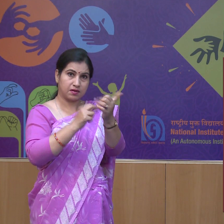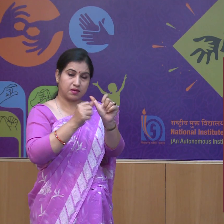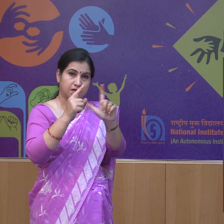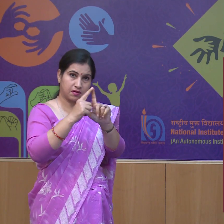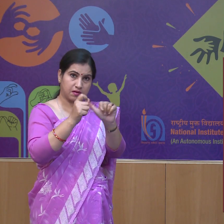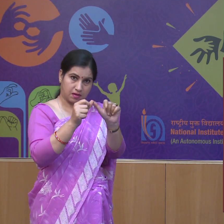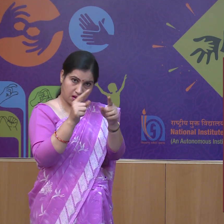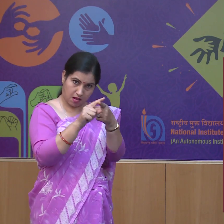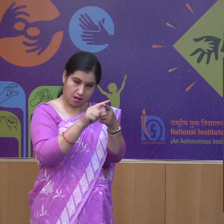Coimbatore,